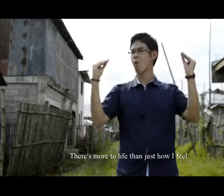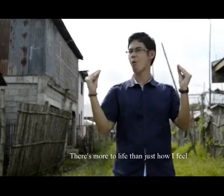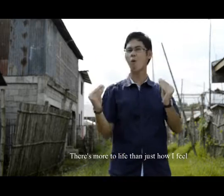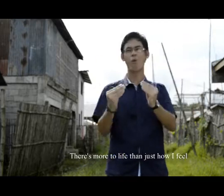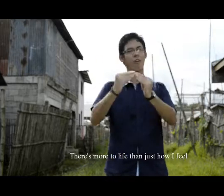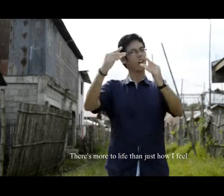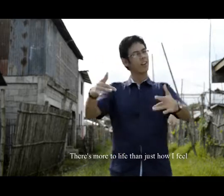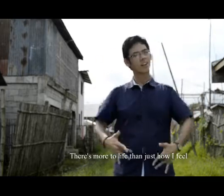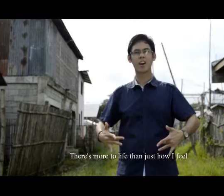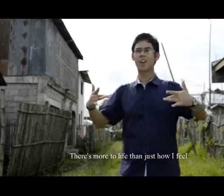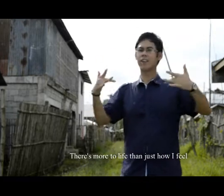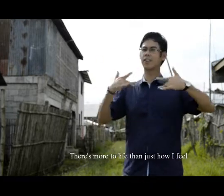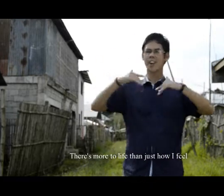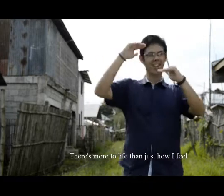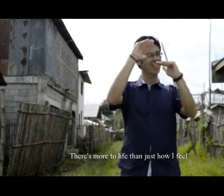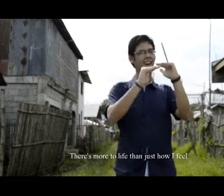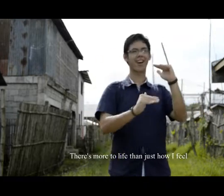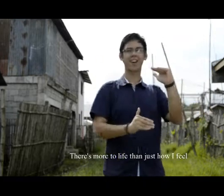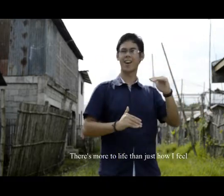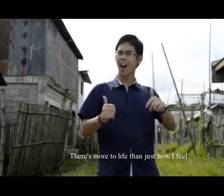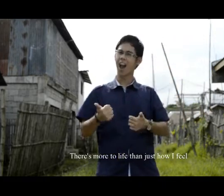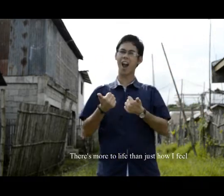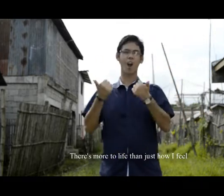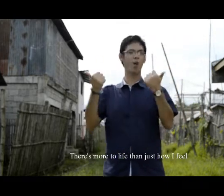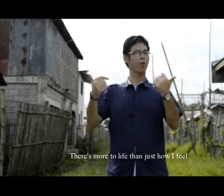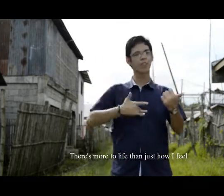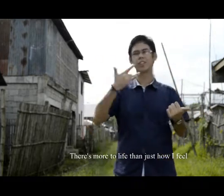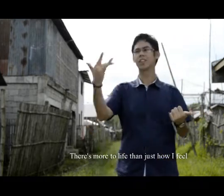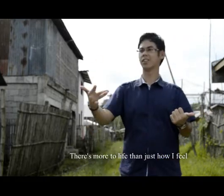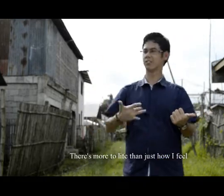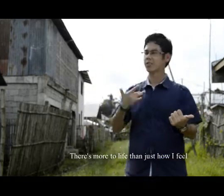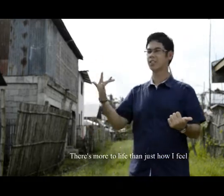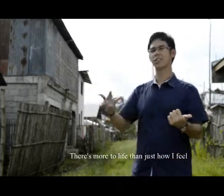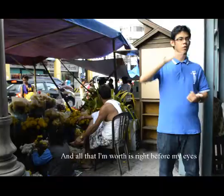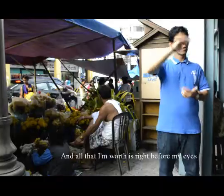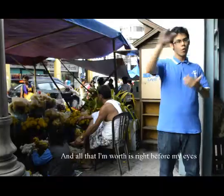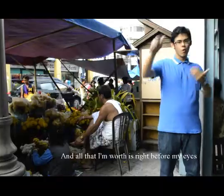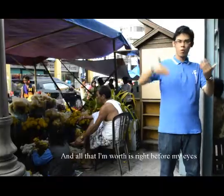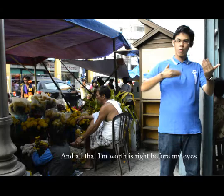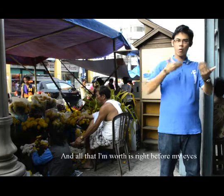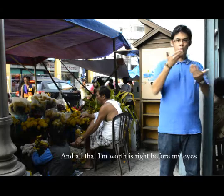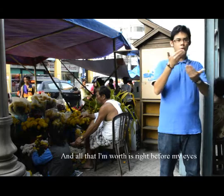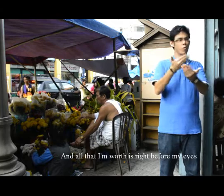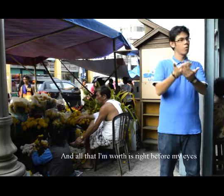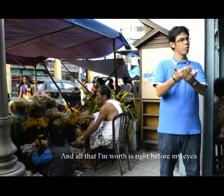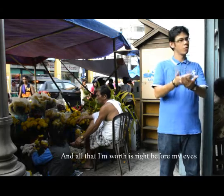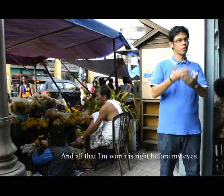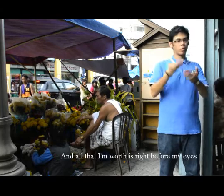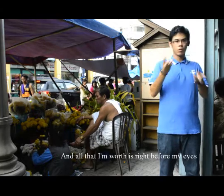to life than just how I feel. And all that